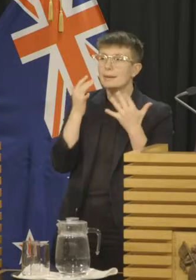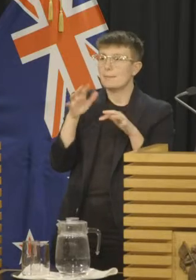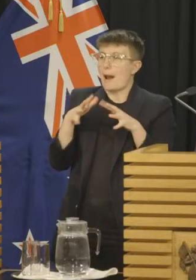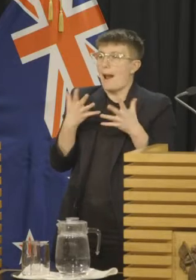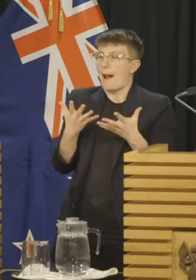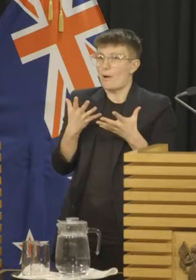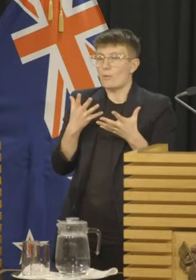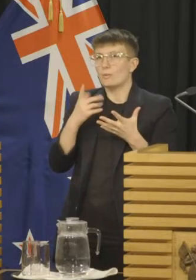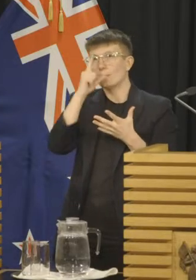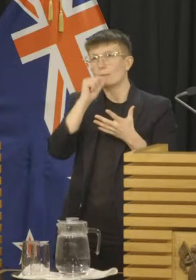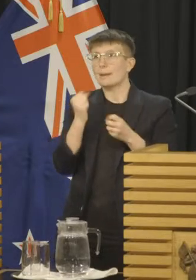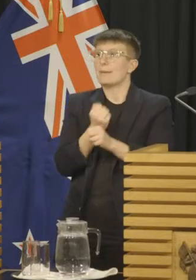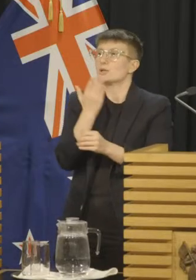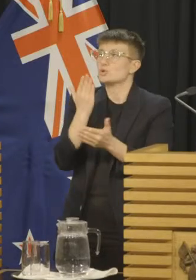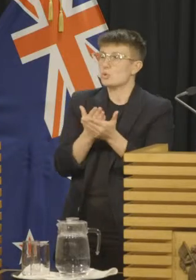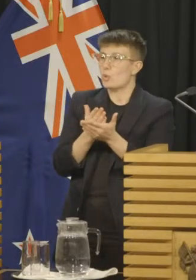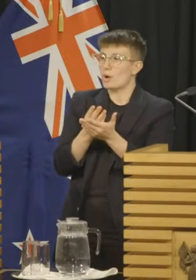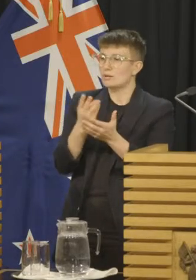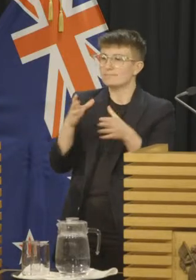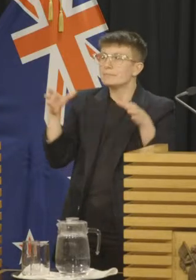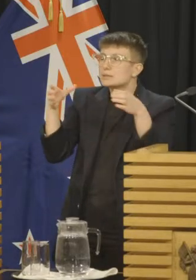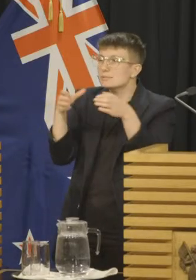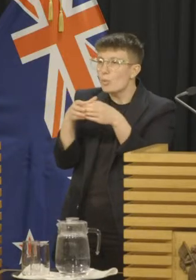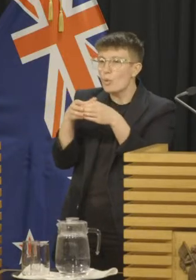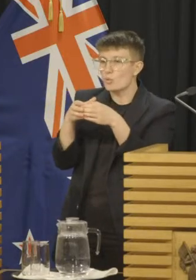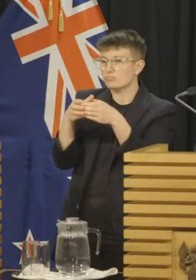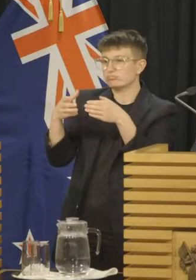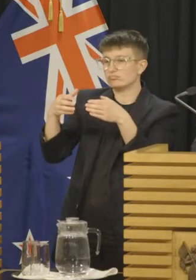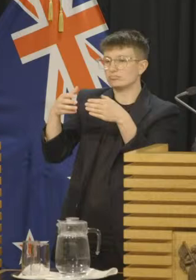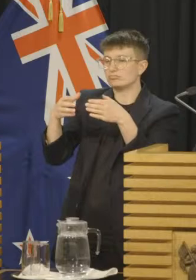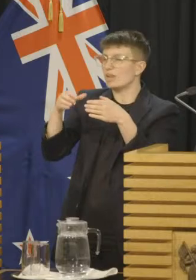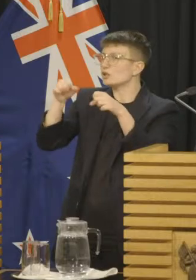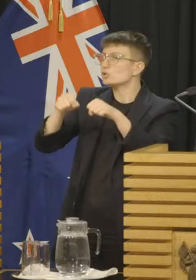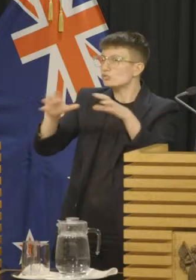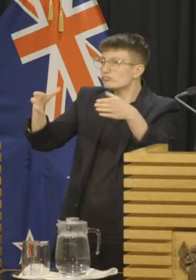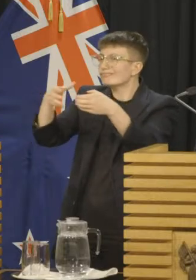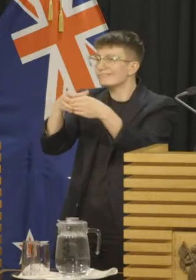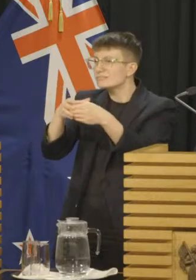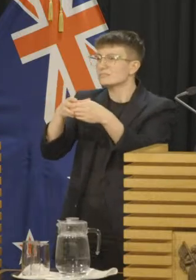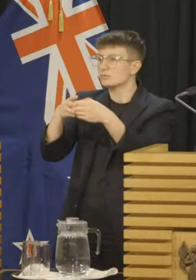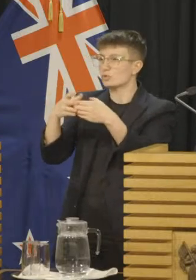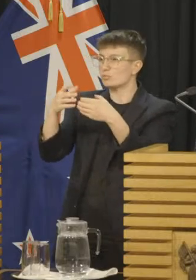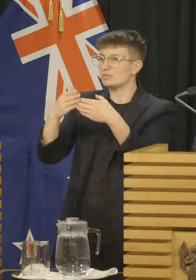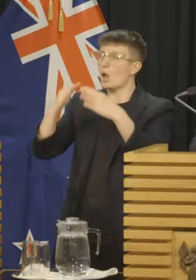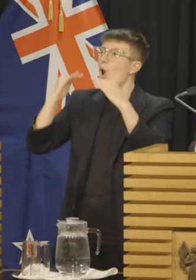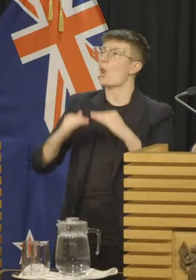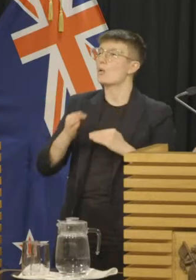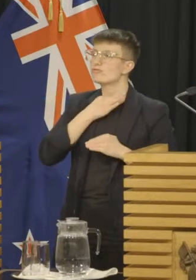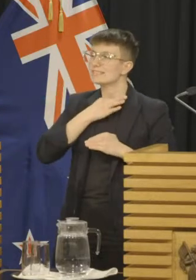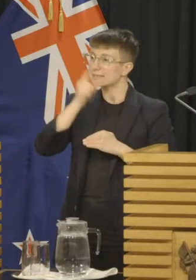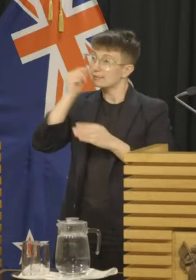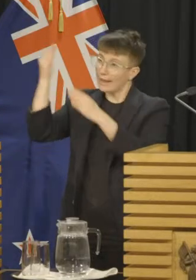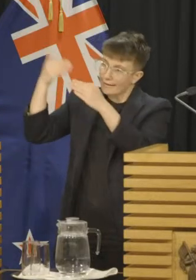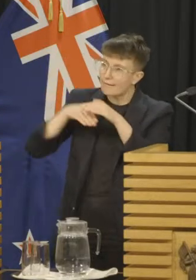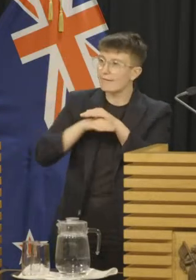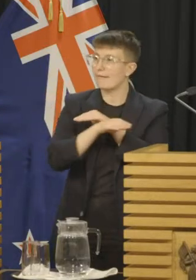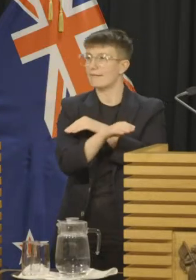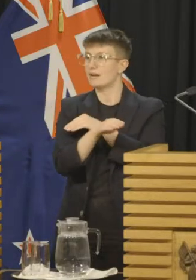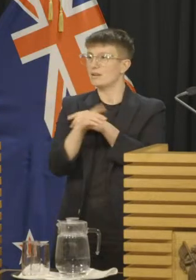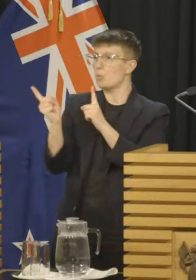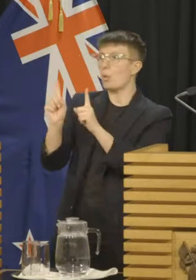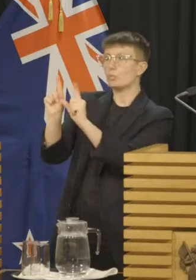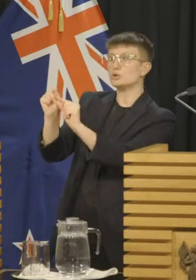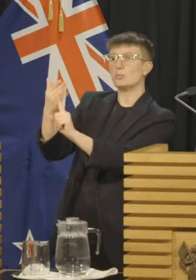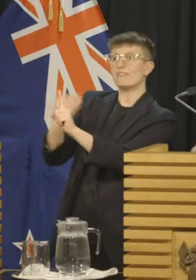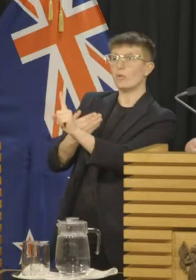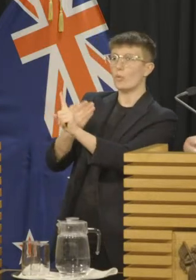students first, and how we can then minimise the risk when they're here. What can we do in their home countries to reduce risk? What can we do in the process of bringing